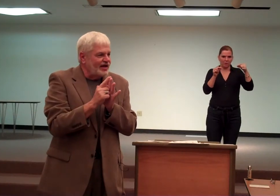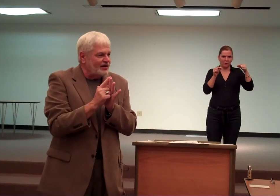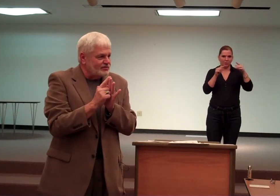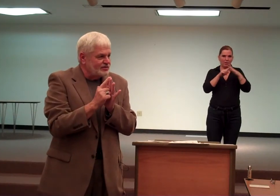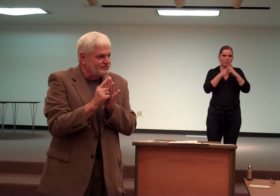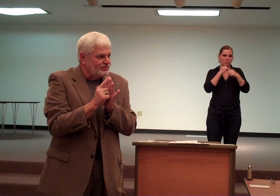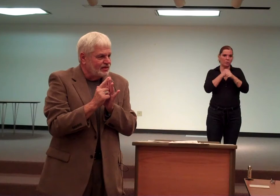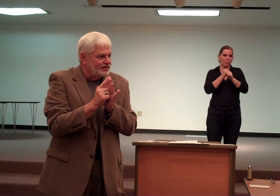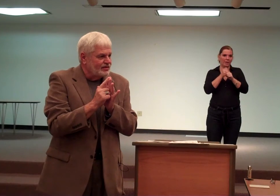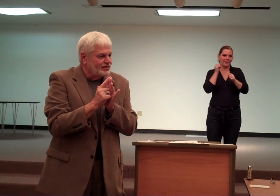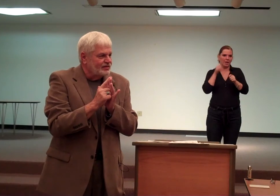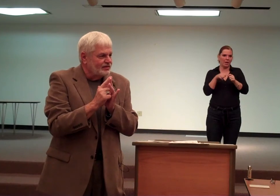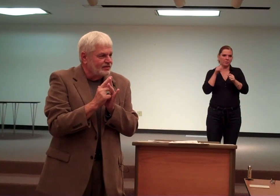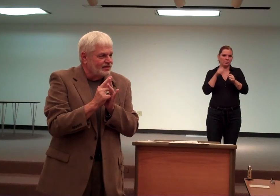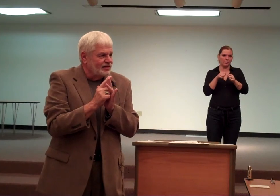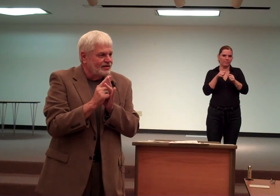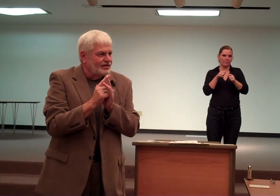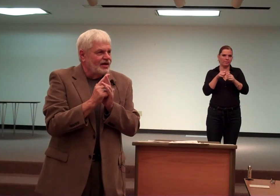start making nails.